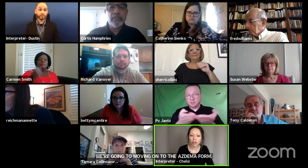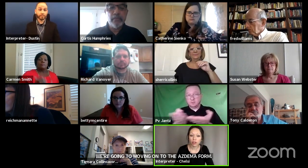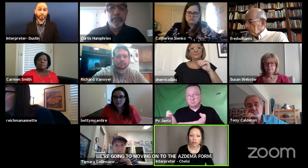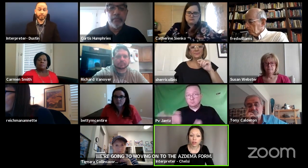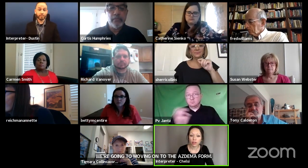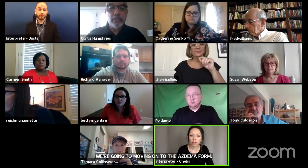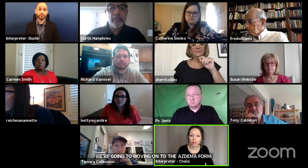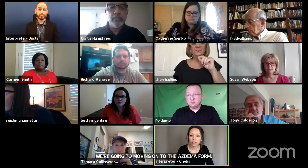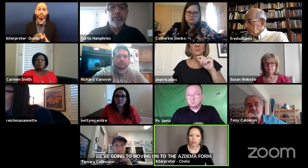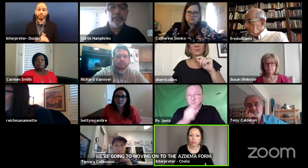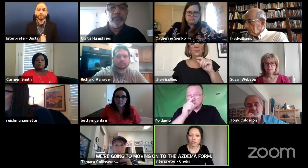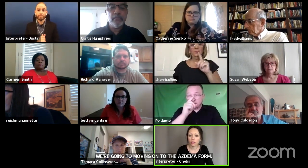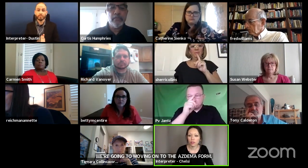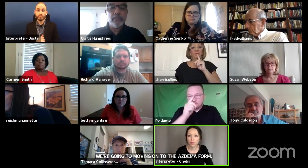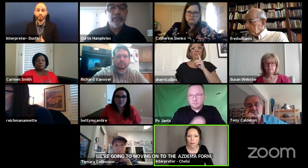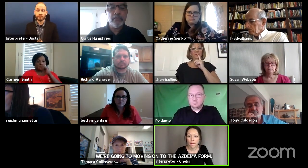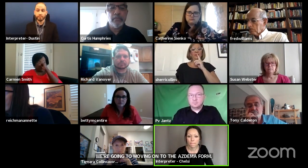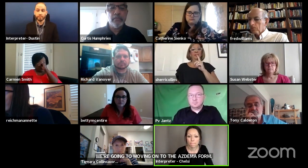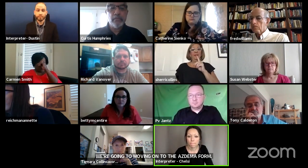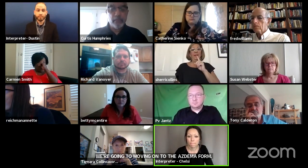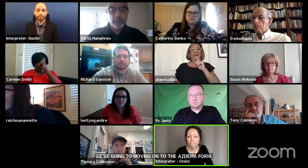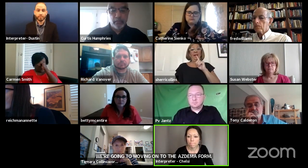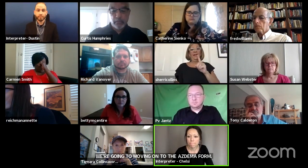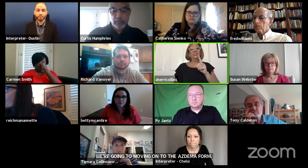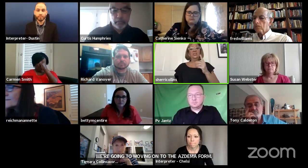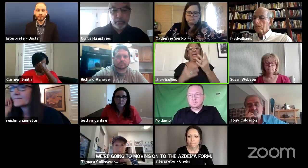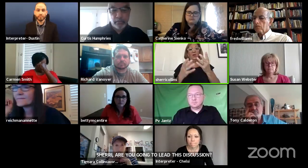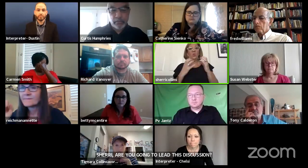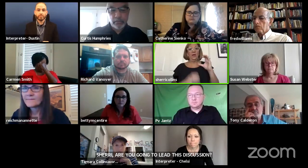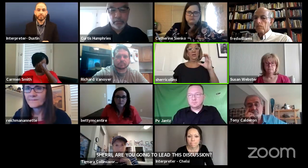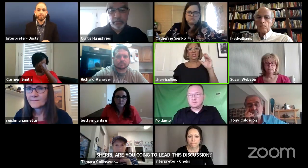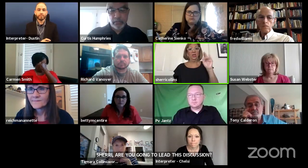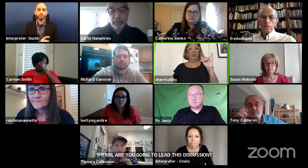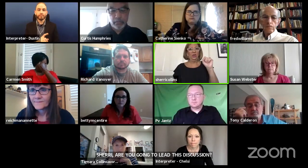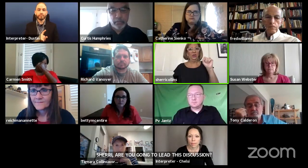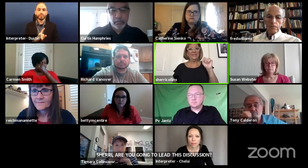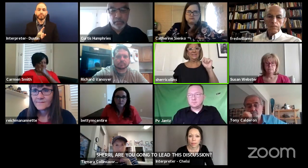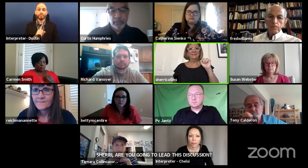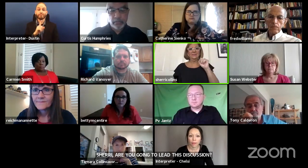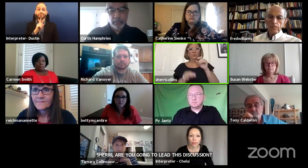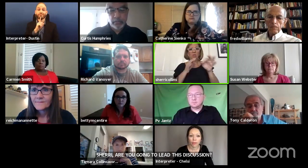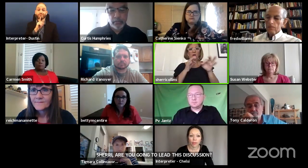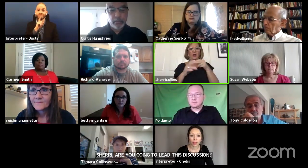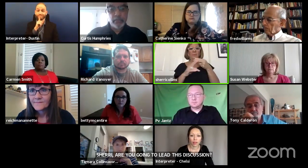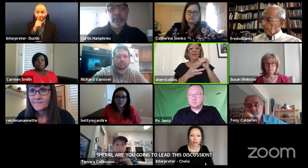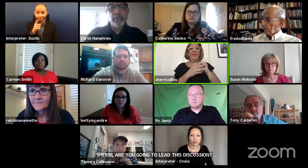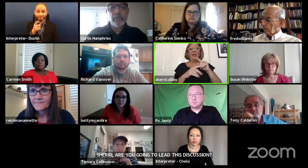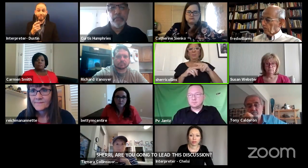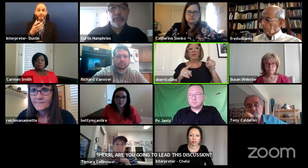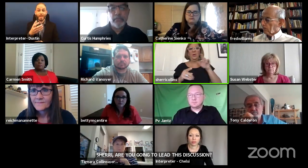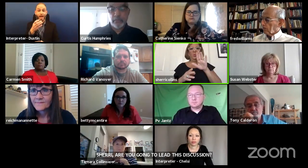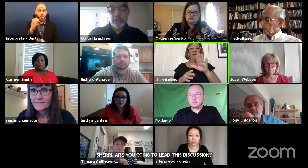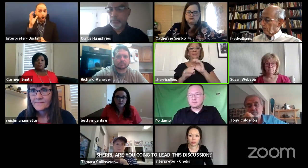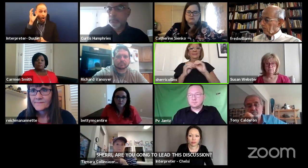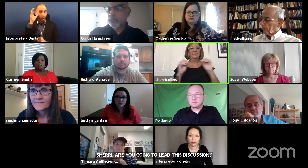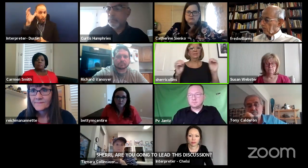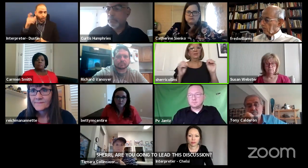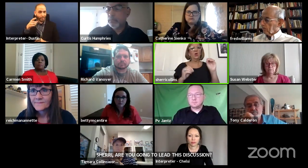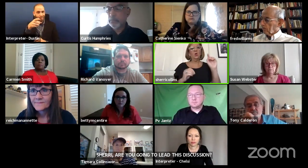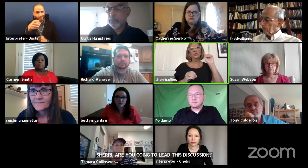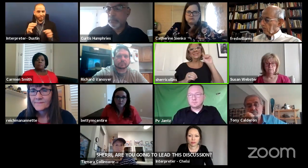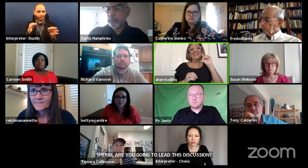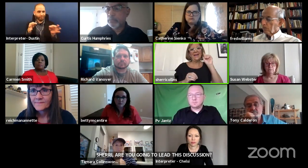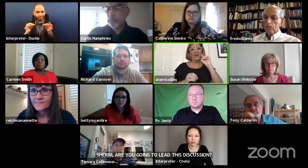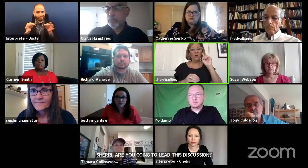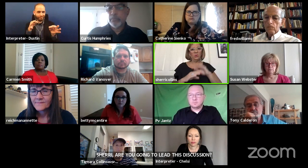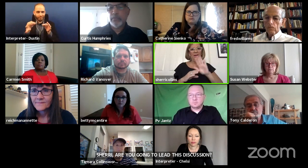Sherry, are you going to lead this discussion? Actually, I want Curtis to talk about that, but with